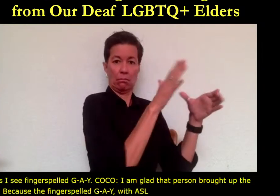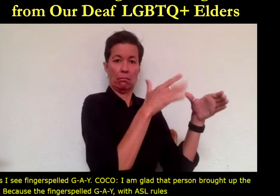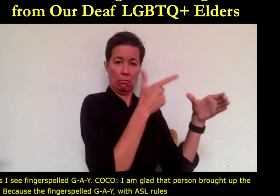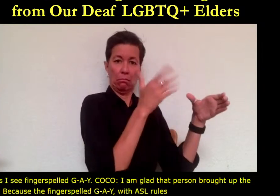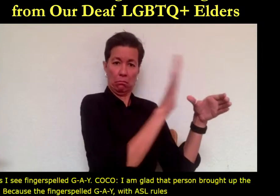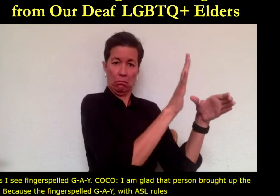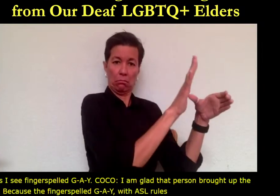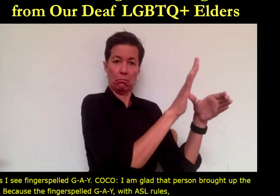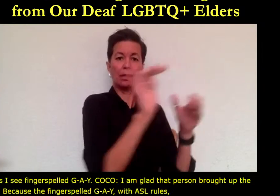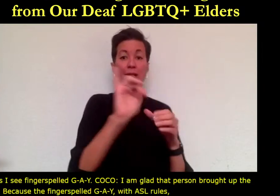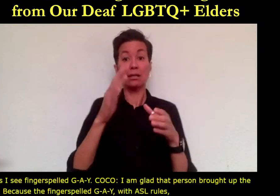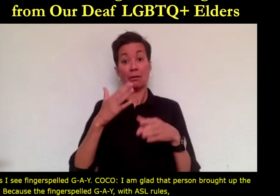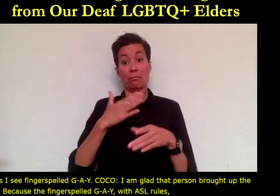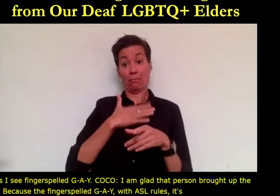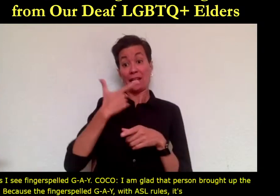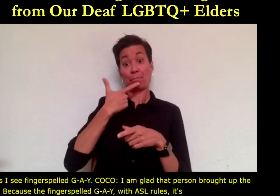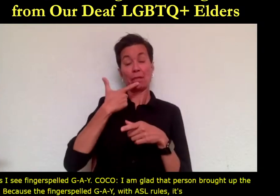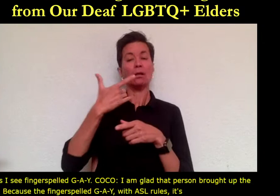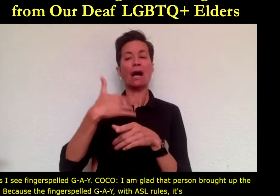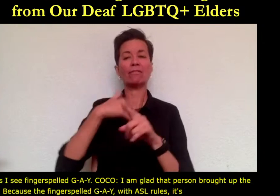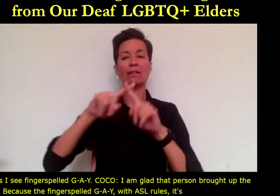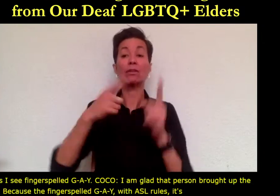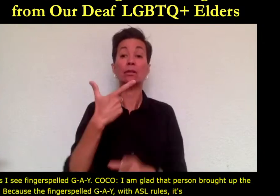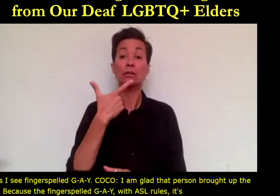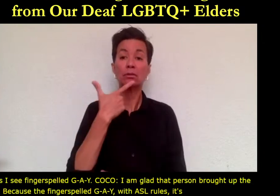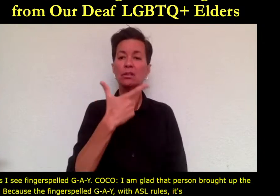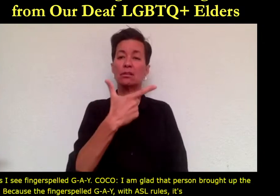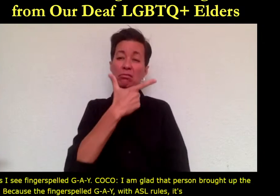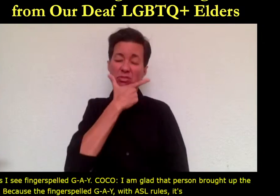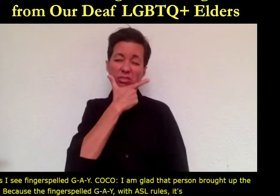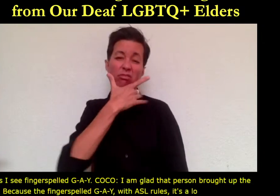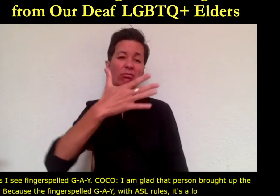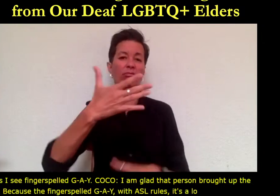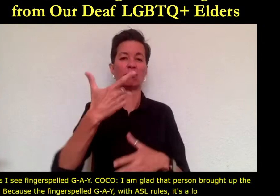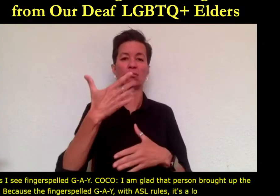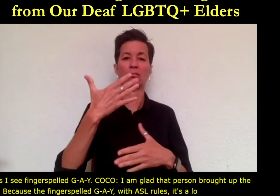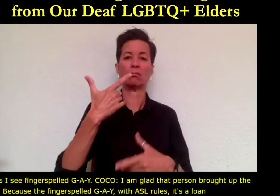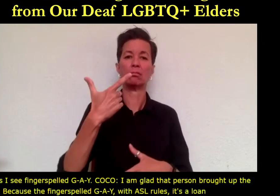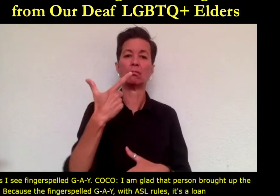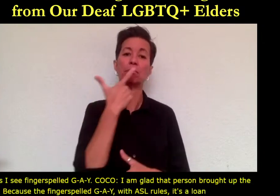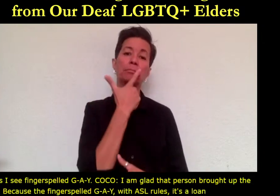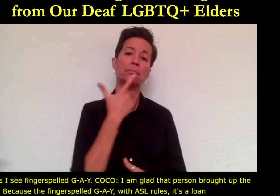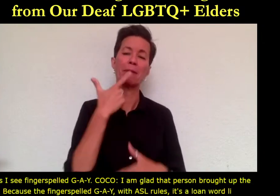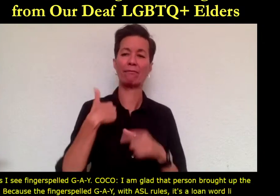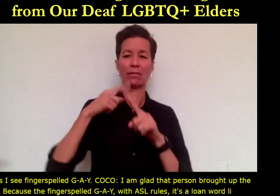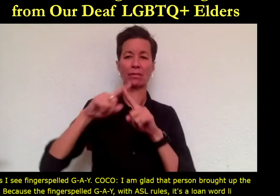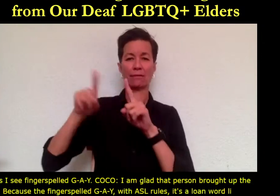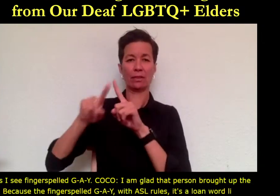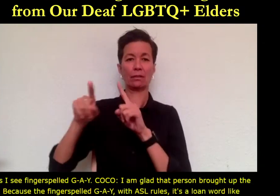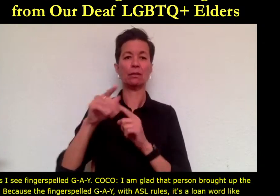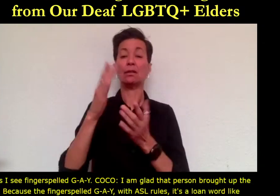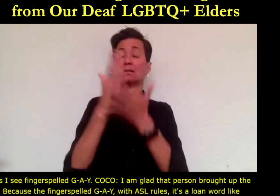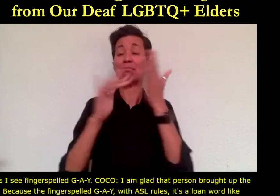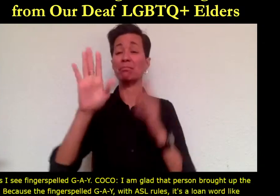the group of gay people you would have that sign lesbian has different signs the the the